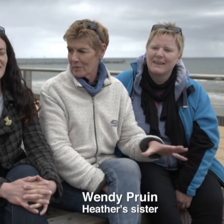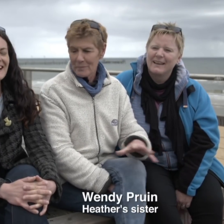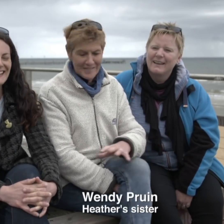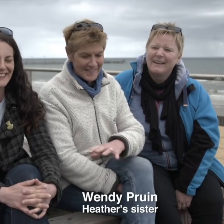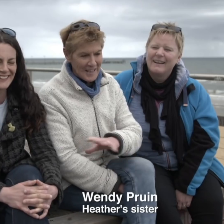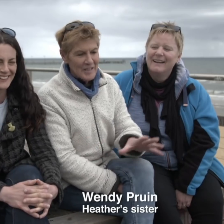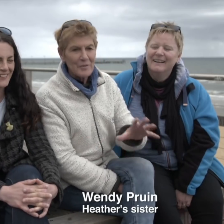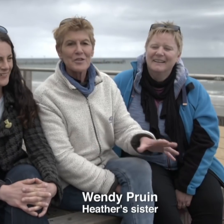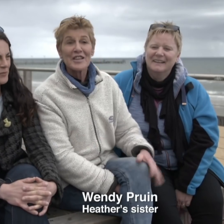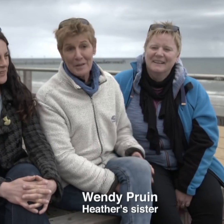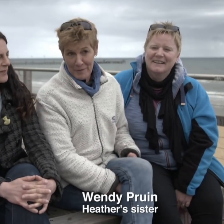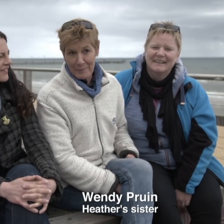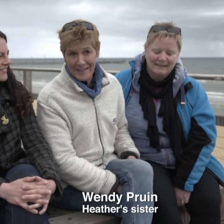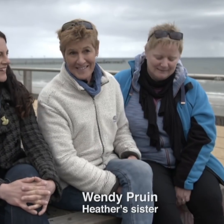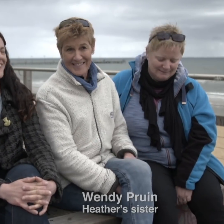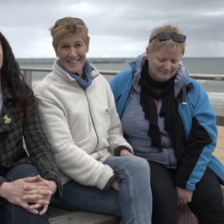but it's very unique. We could be here all day.